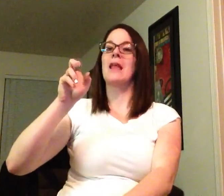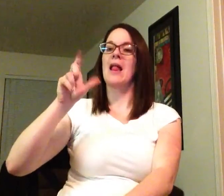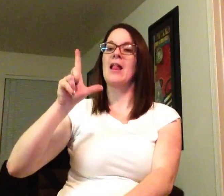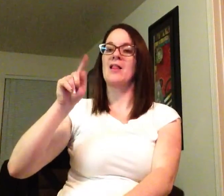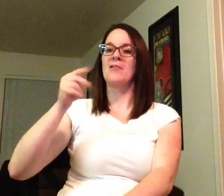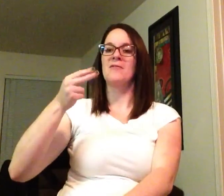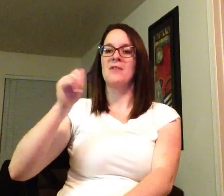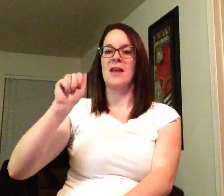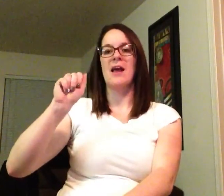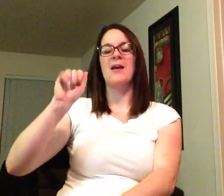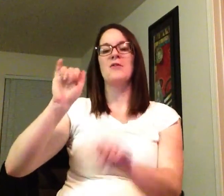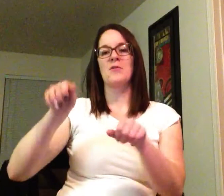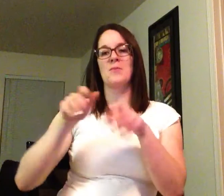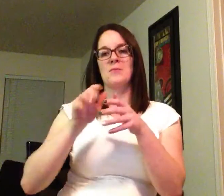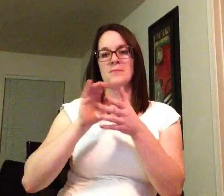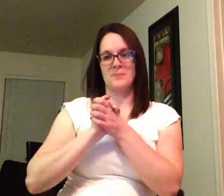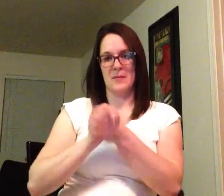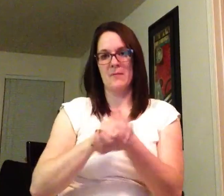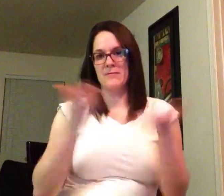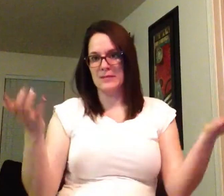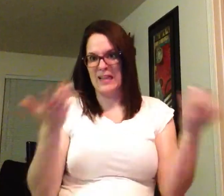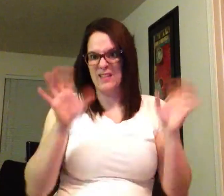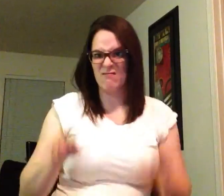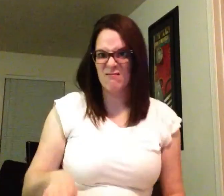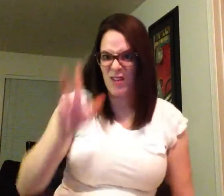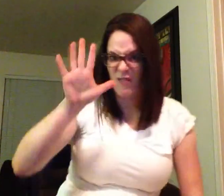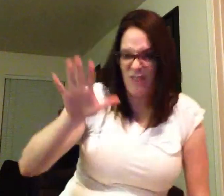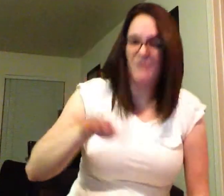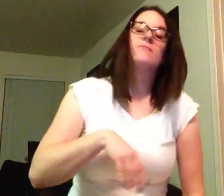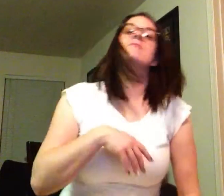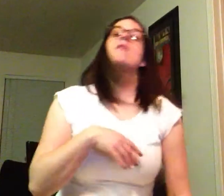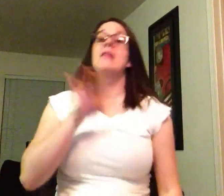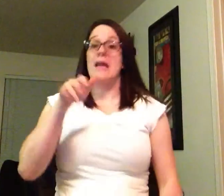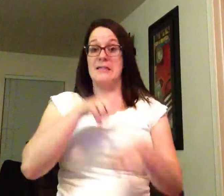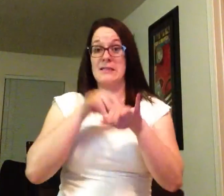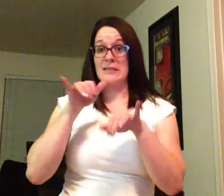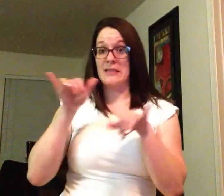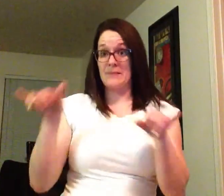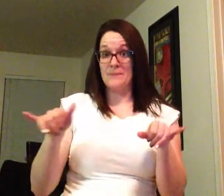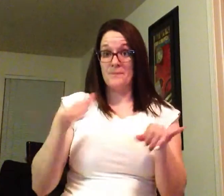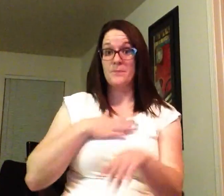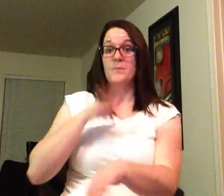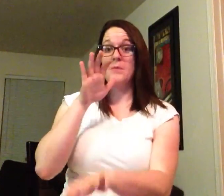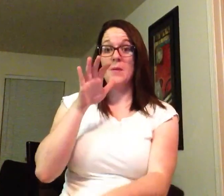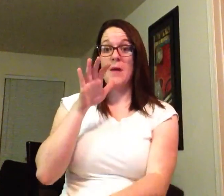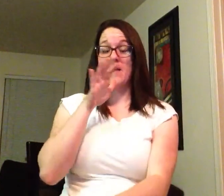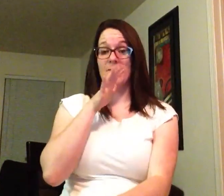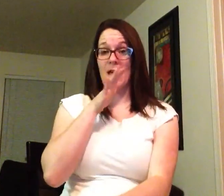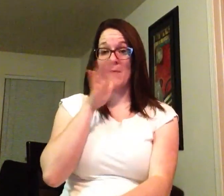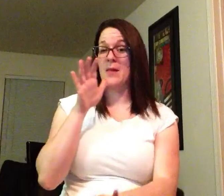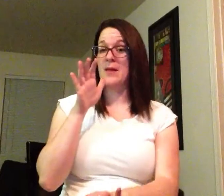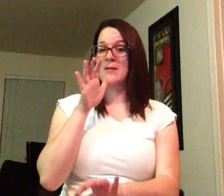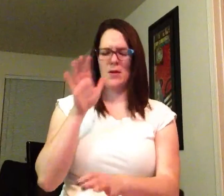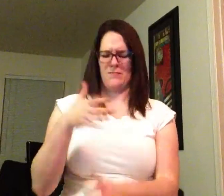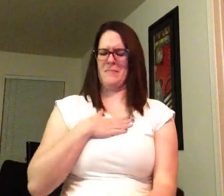all married and well on their way to having lots and lots of children, and I felt like I was under tremendous peer pressure to get my life going already.